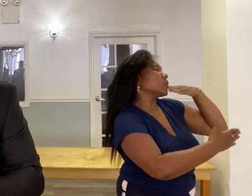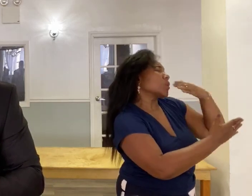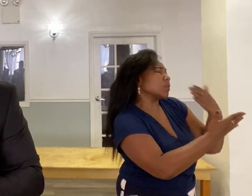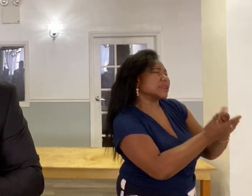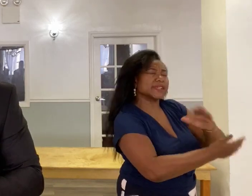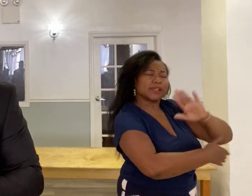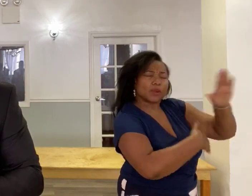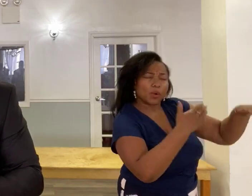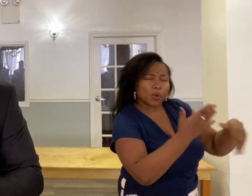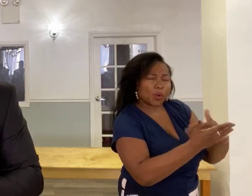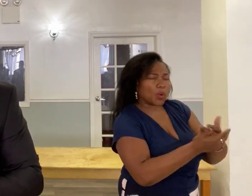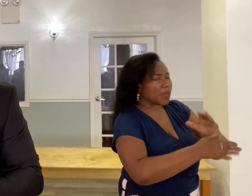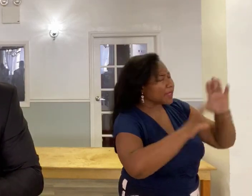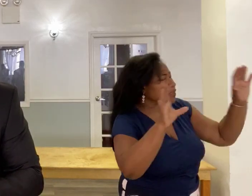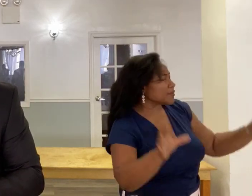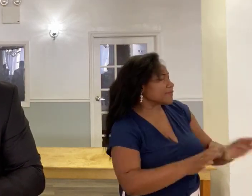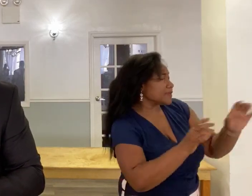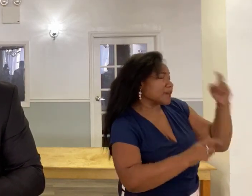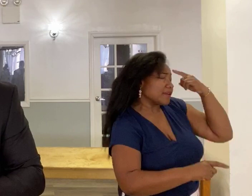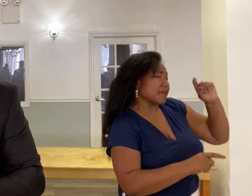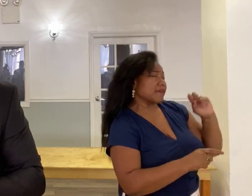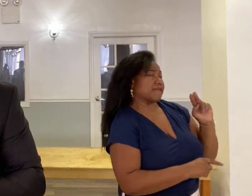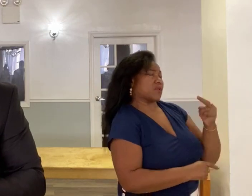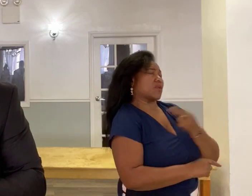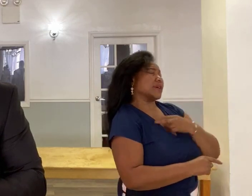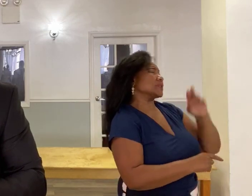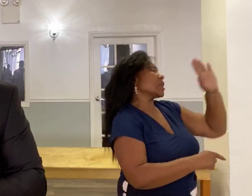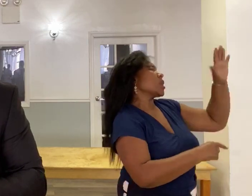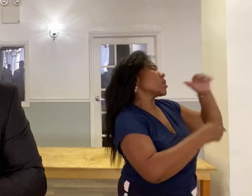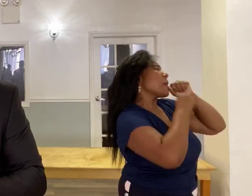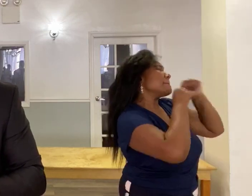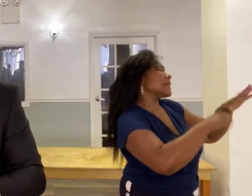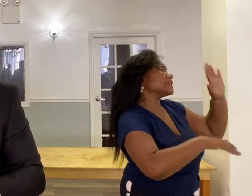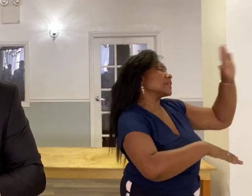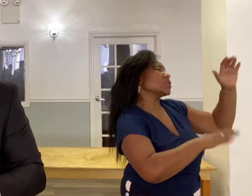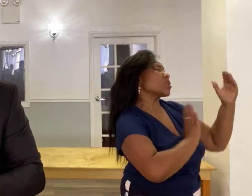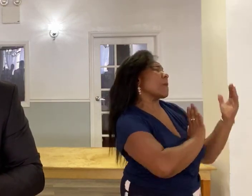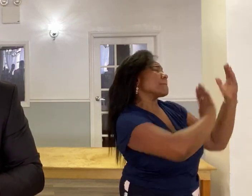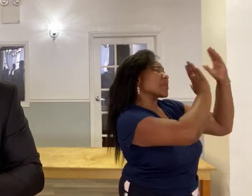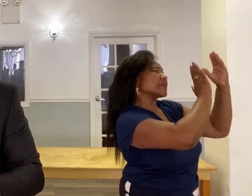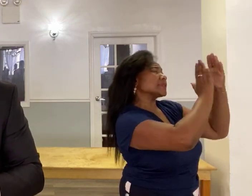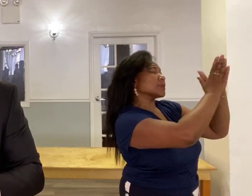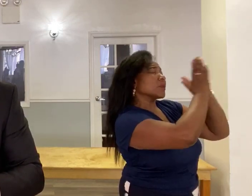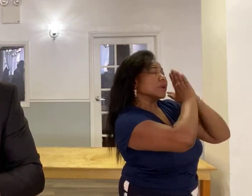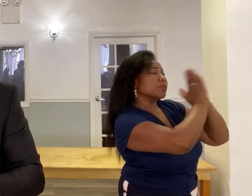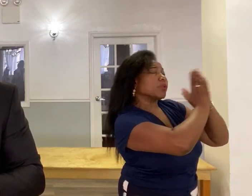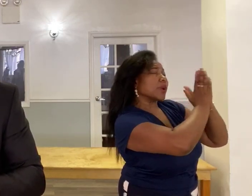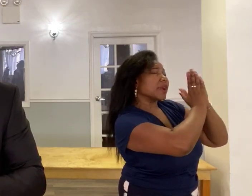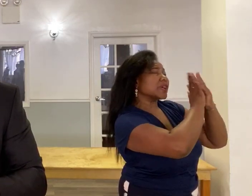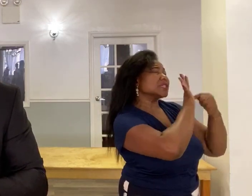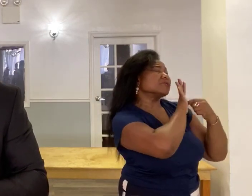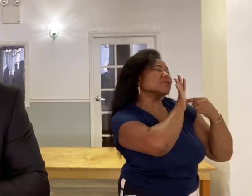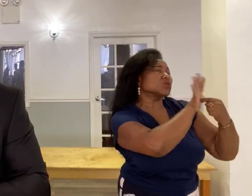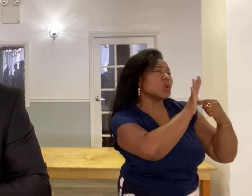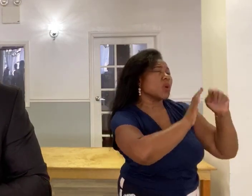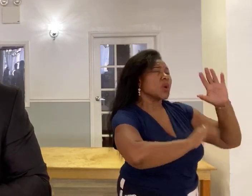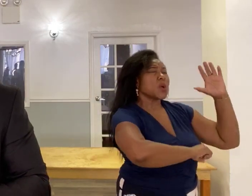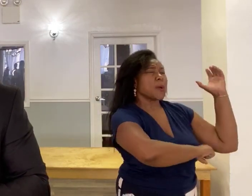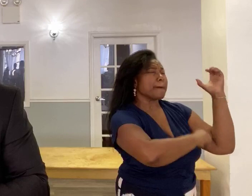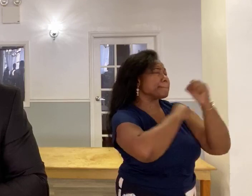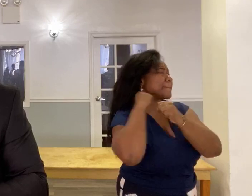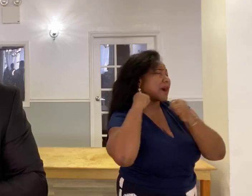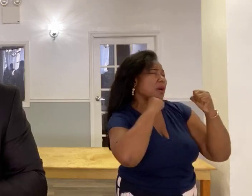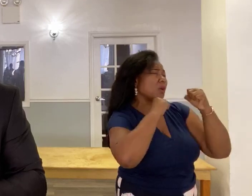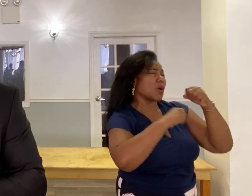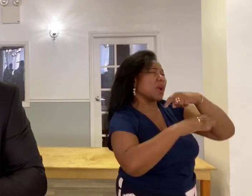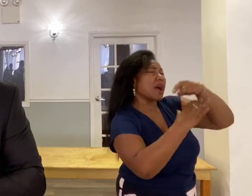you've done. We ask for your blessing, your presence. Lord God, we pray that you would manifest your power amongst us, Lord